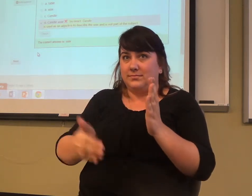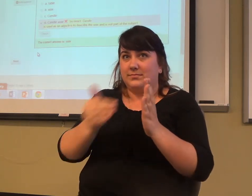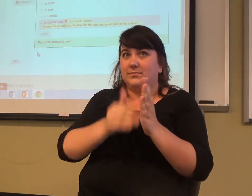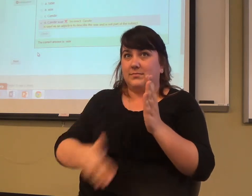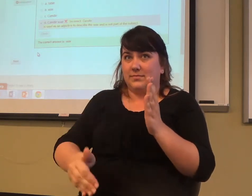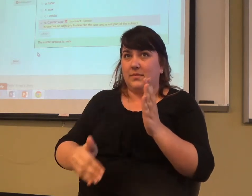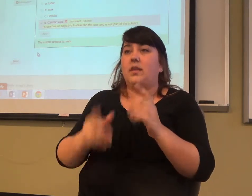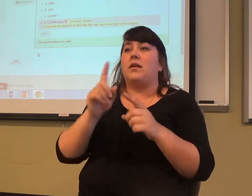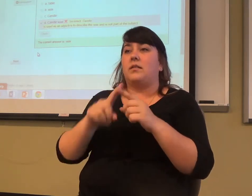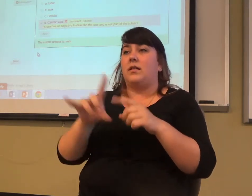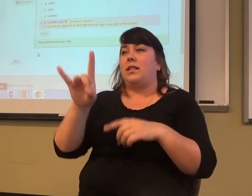Okay?